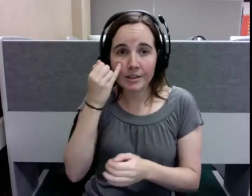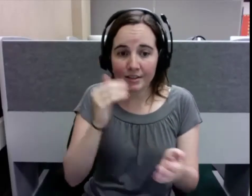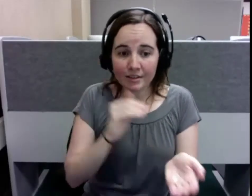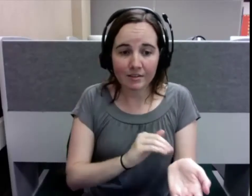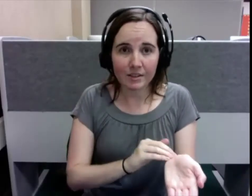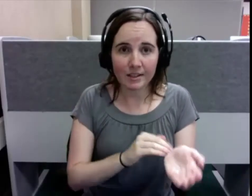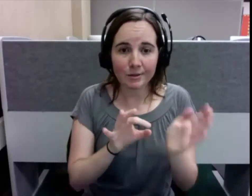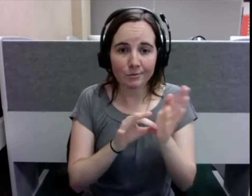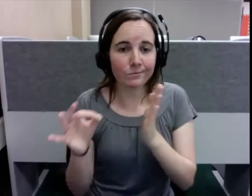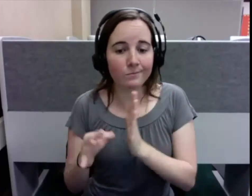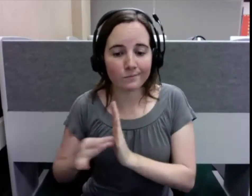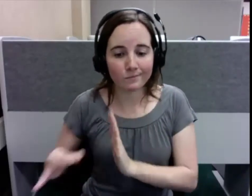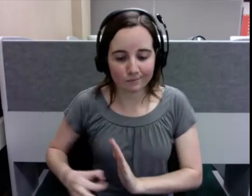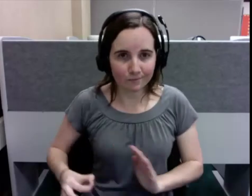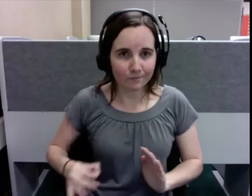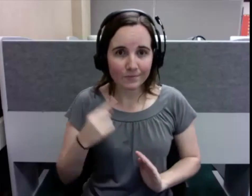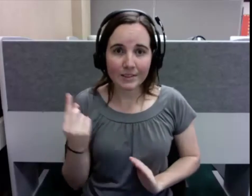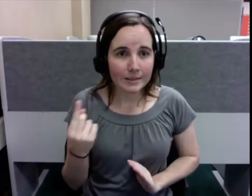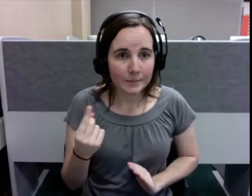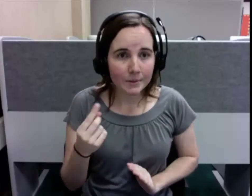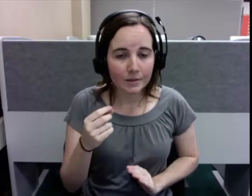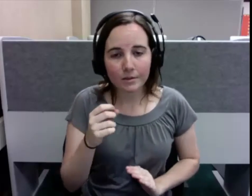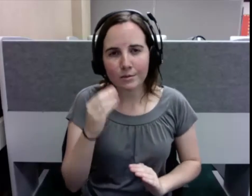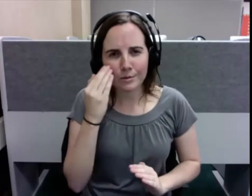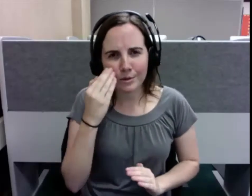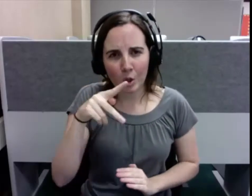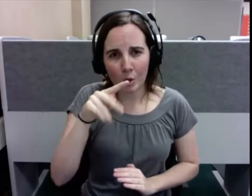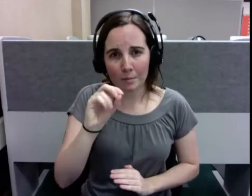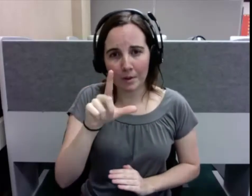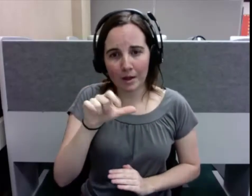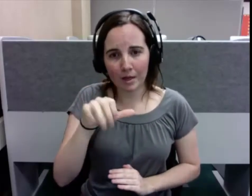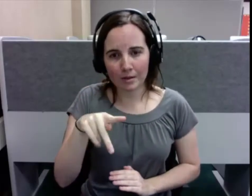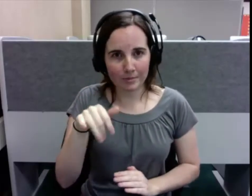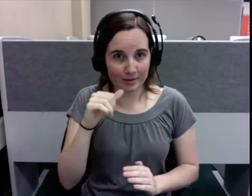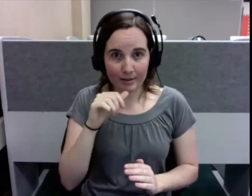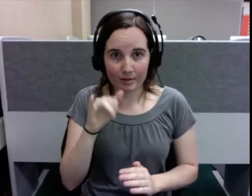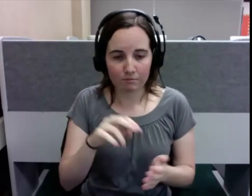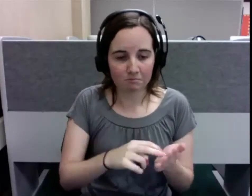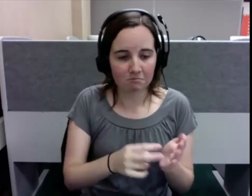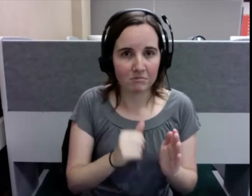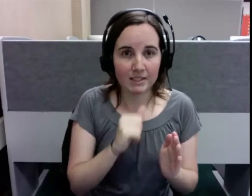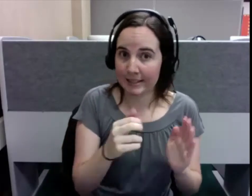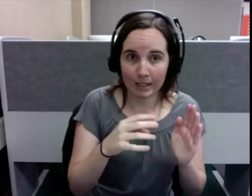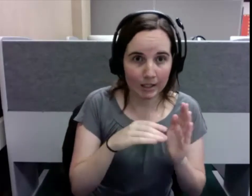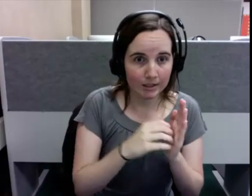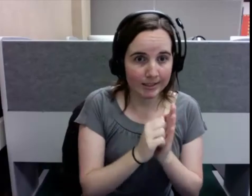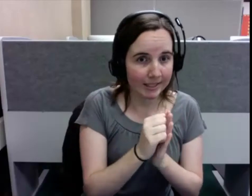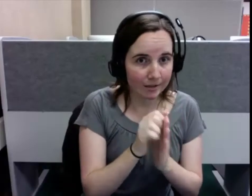exams or remove any polyps, which are small, non-cancerous growths, you will be told about